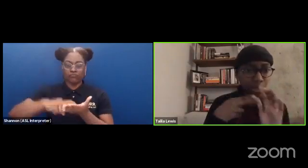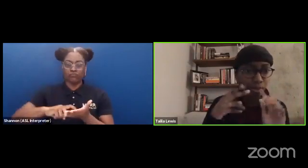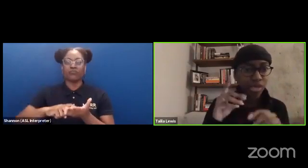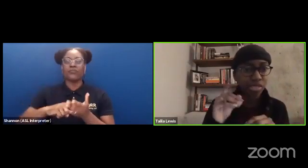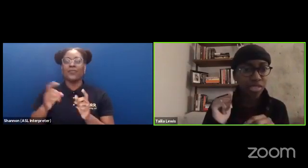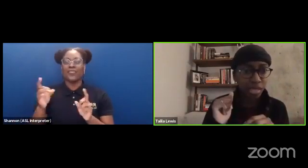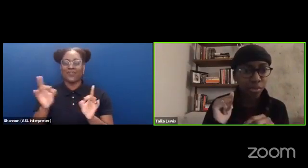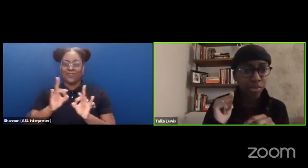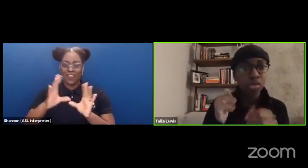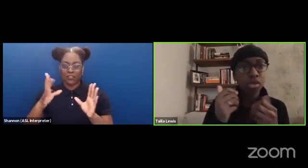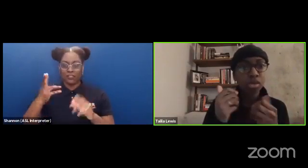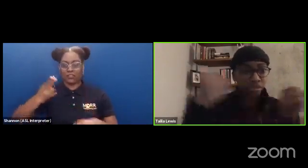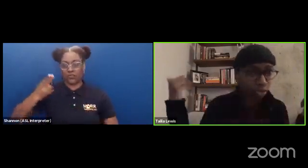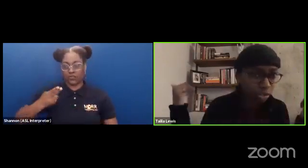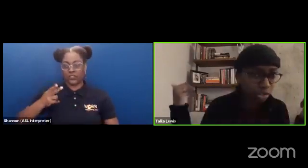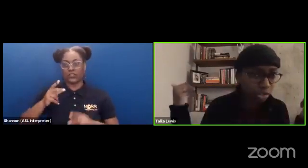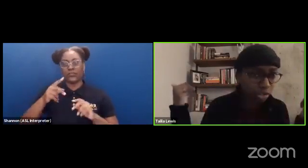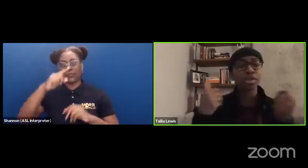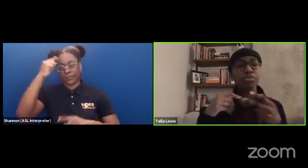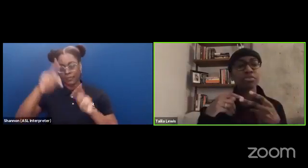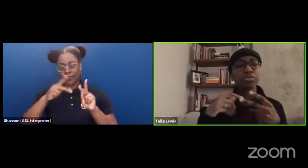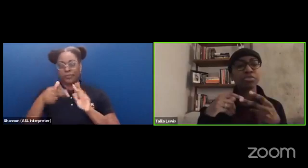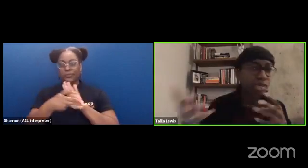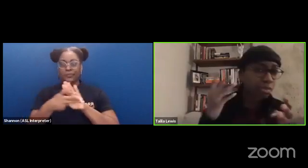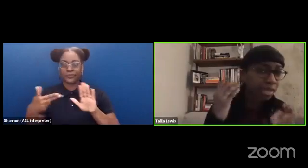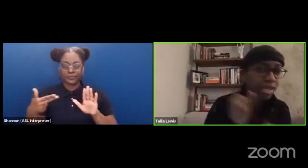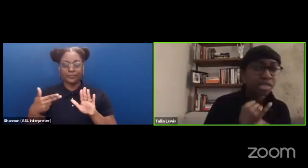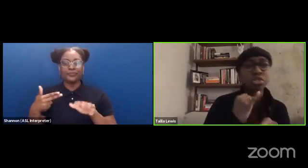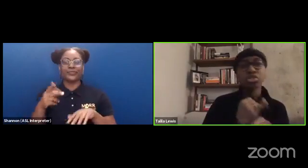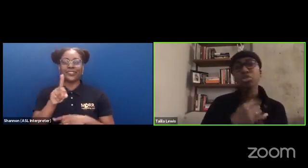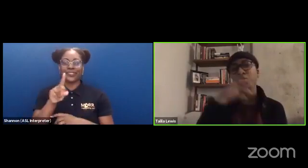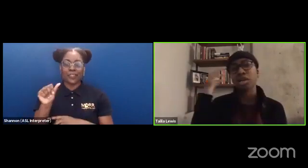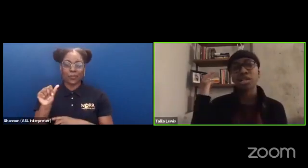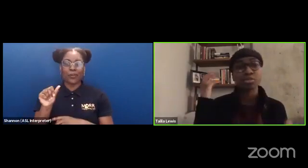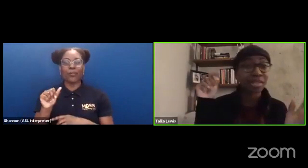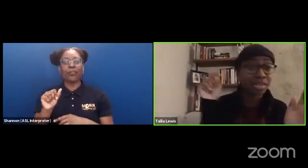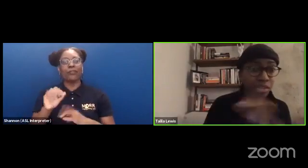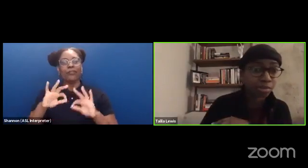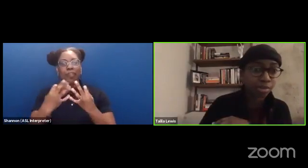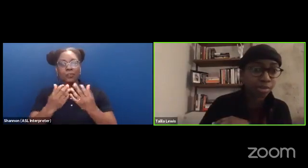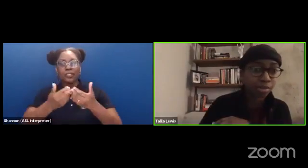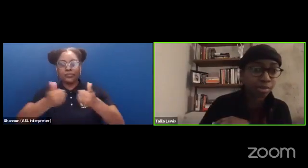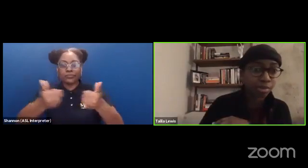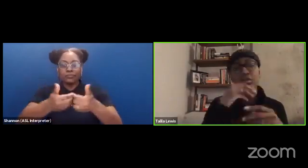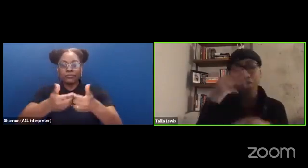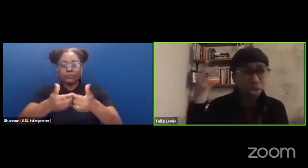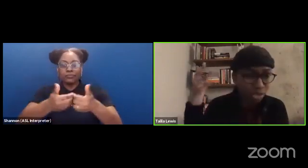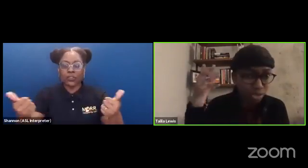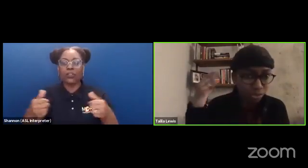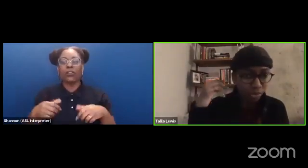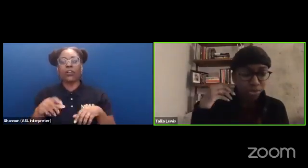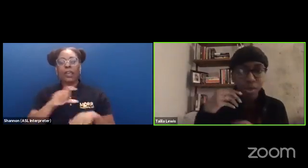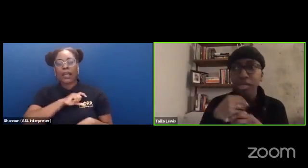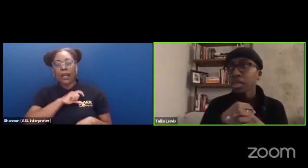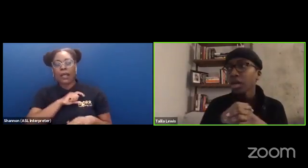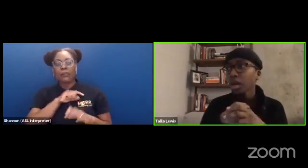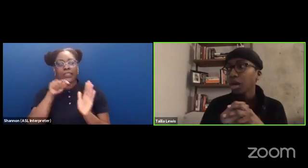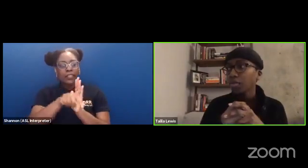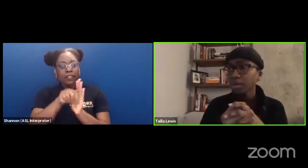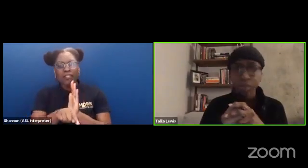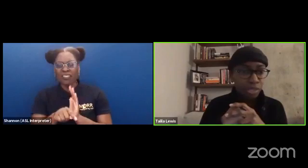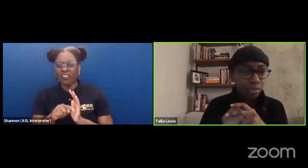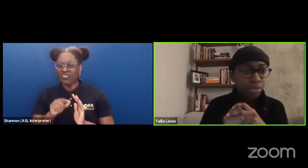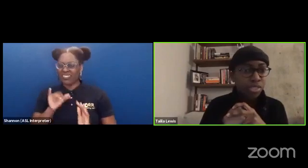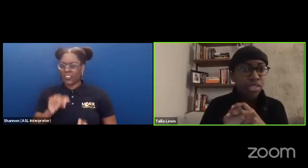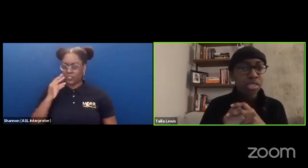and so forth, right? Being put into prisons. And it says, and let's figure out, and the other thing disability justice